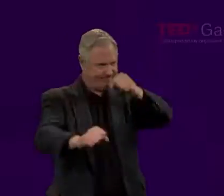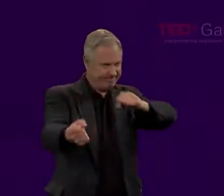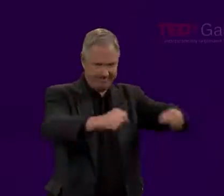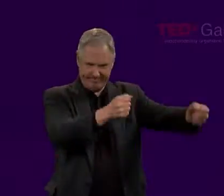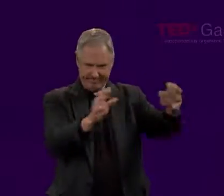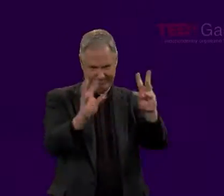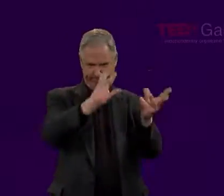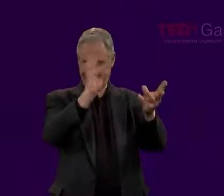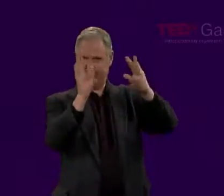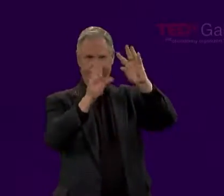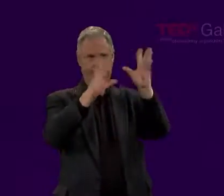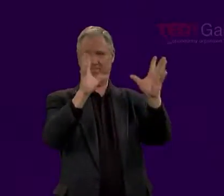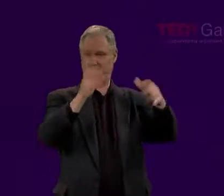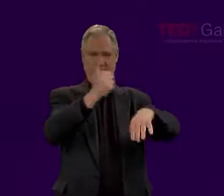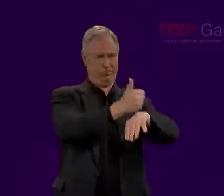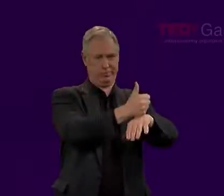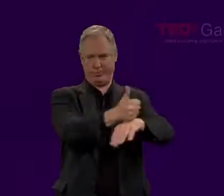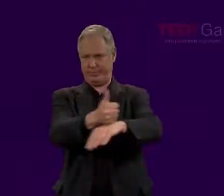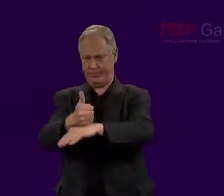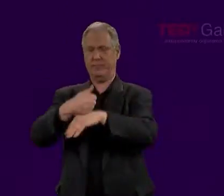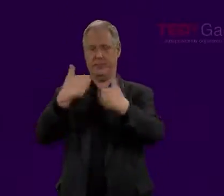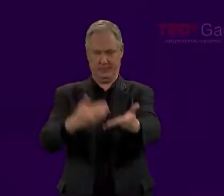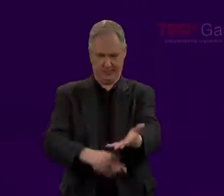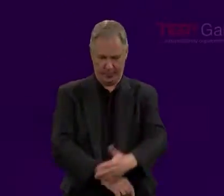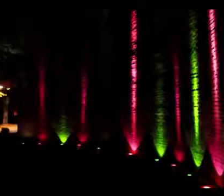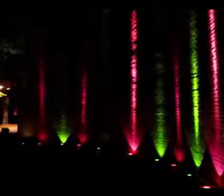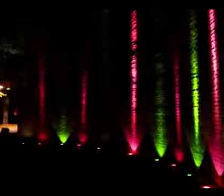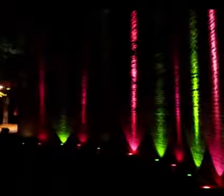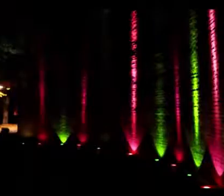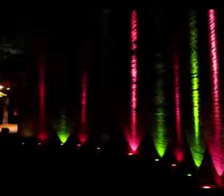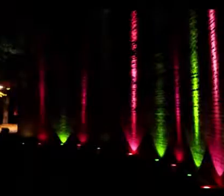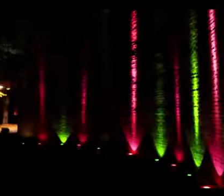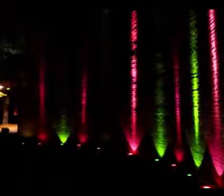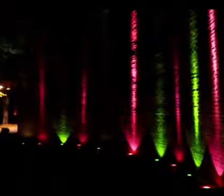When we changed them all around and got them established all again.